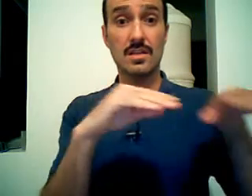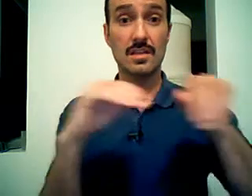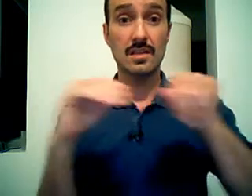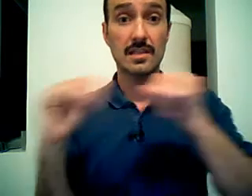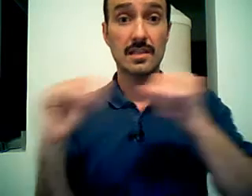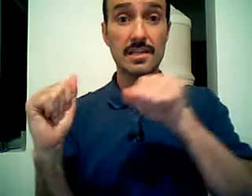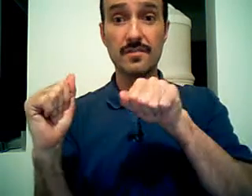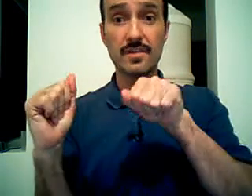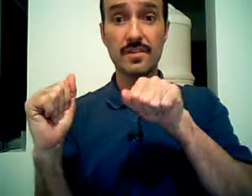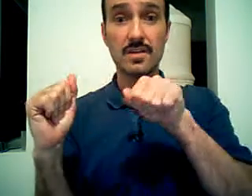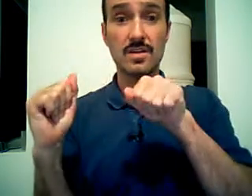leave